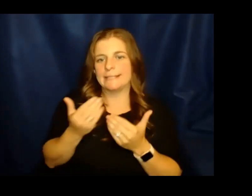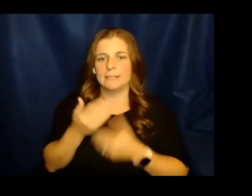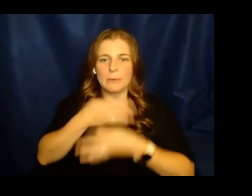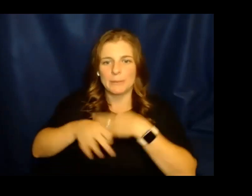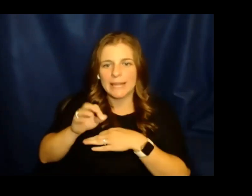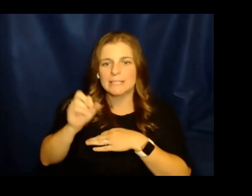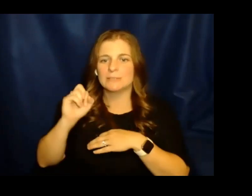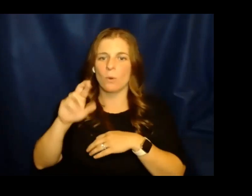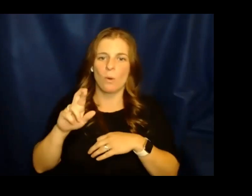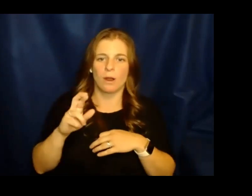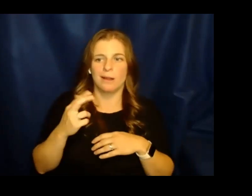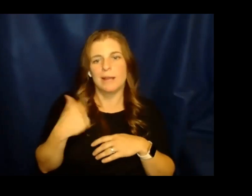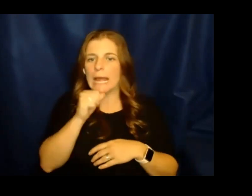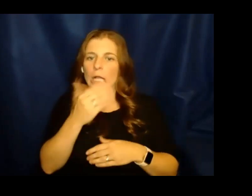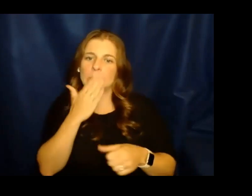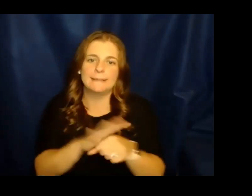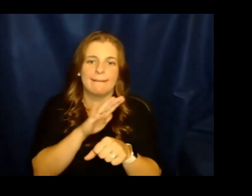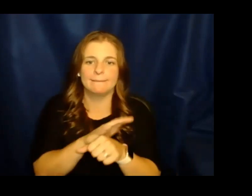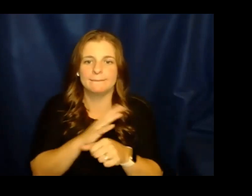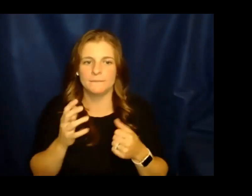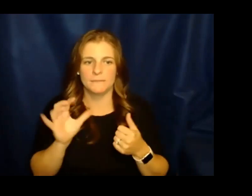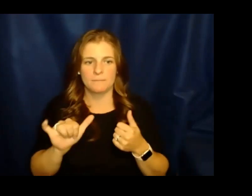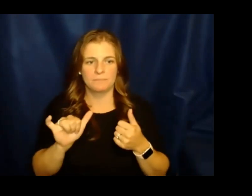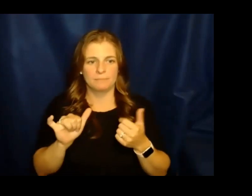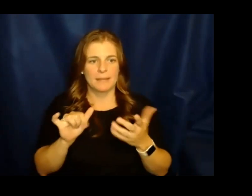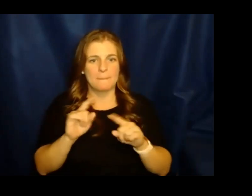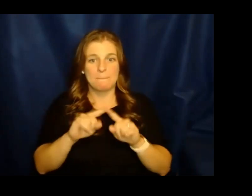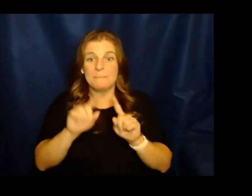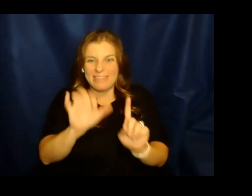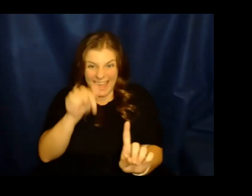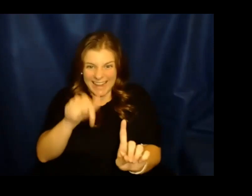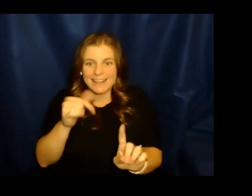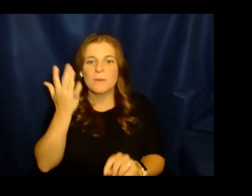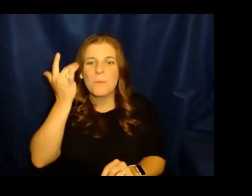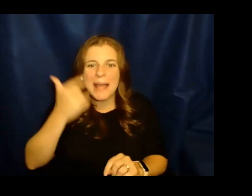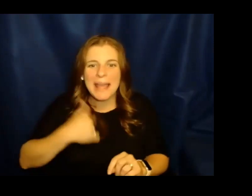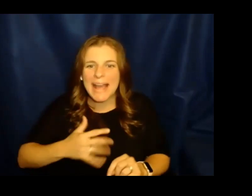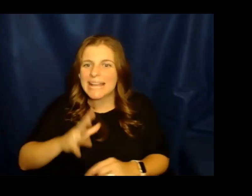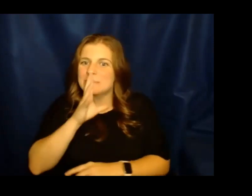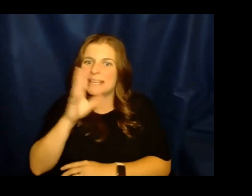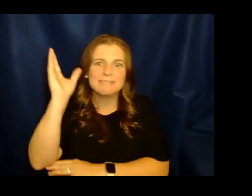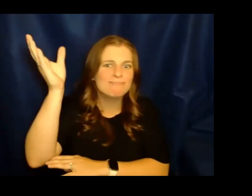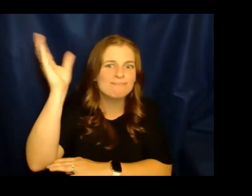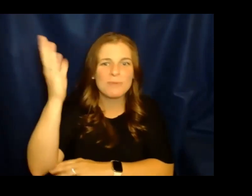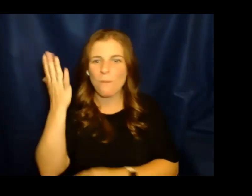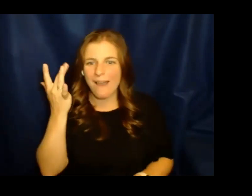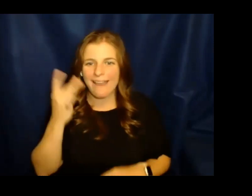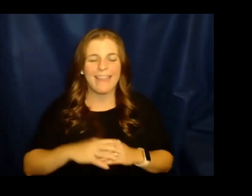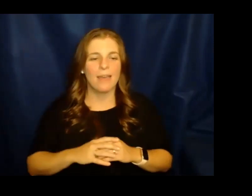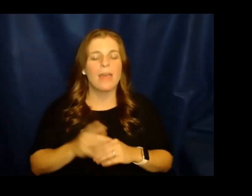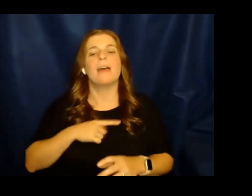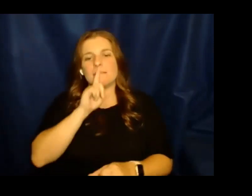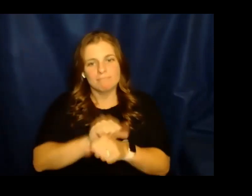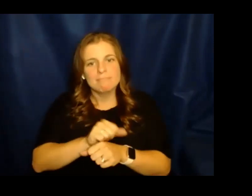less than, it is why I speak regardless, because I truly believe that if we